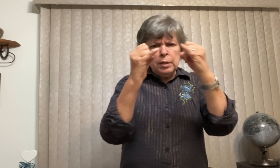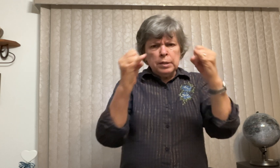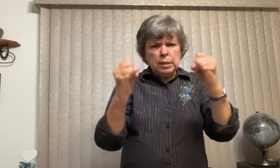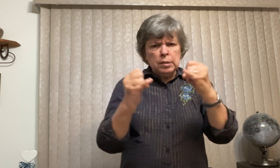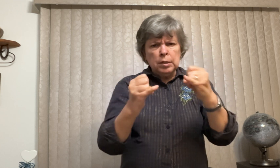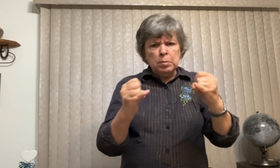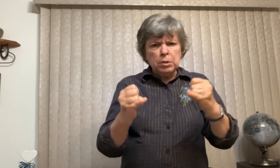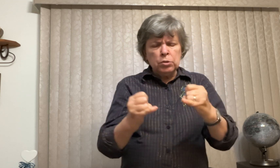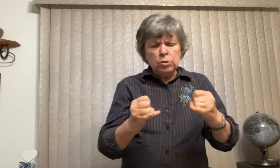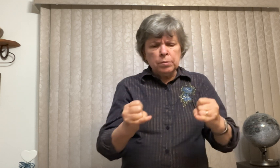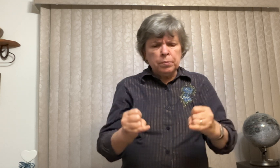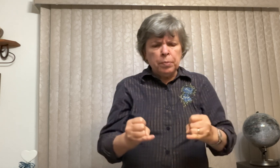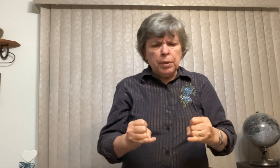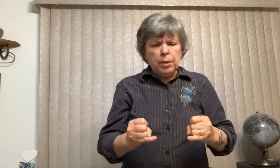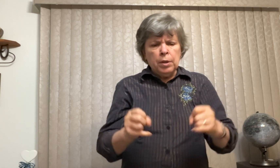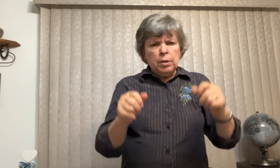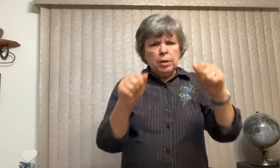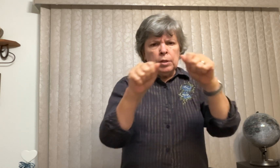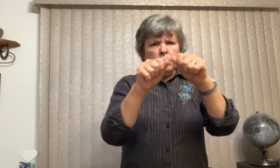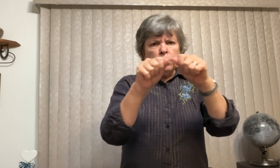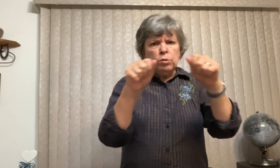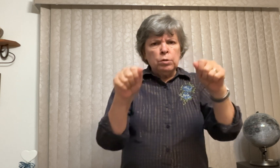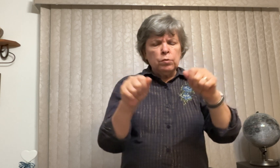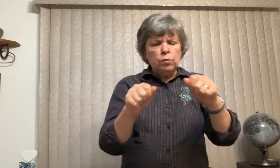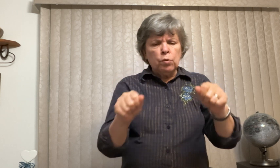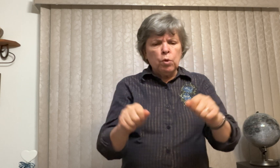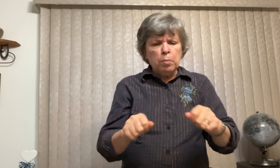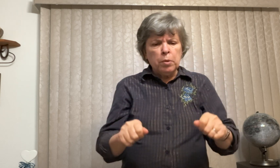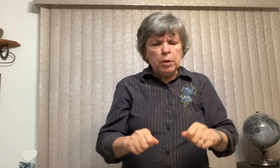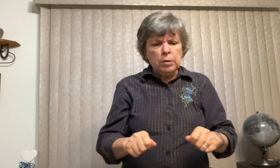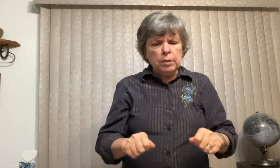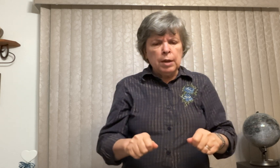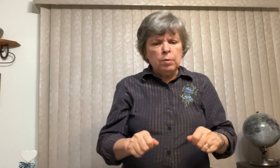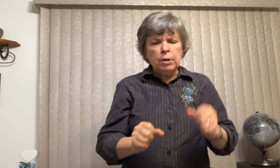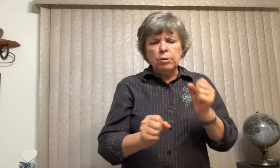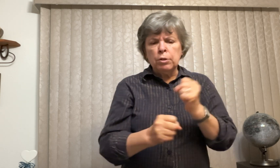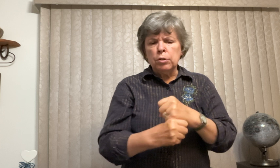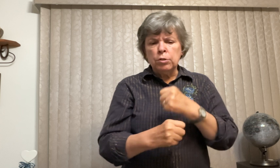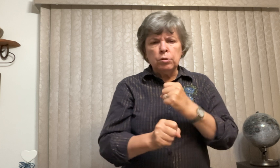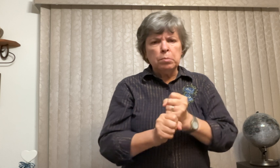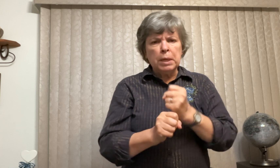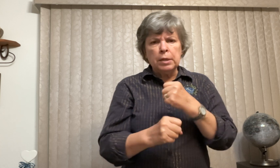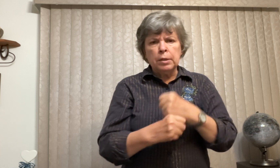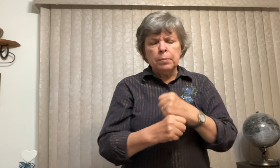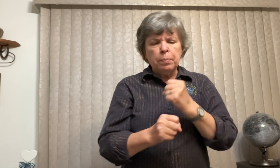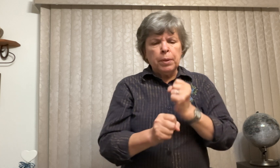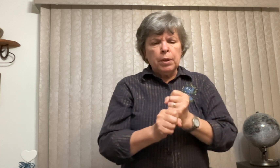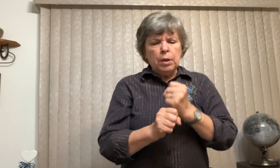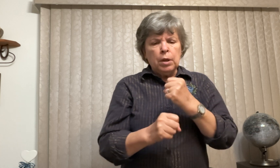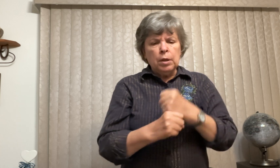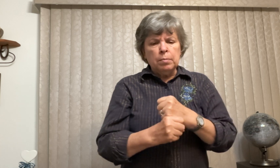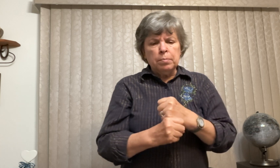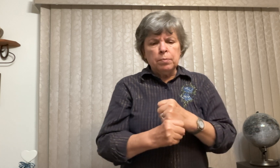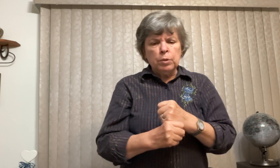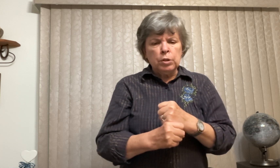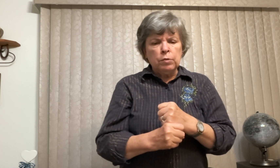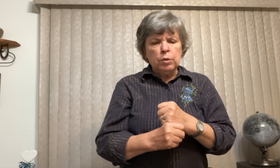that's image. Okay, so you can form things that way, or you can do make, whichever you want